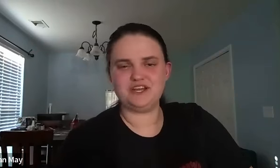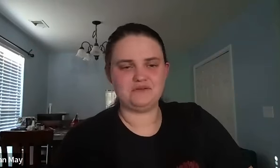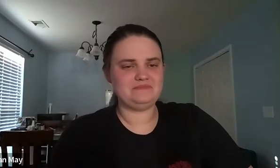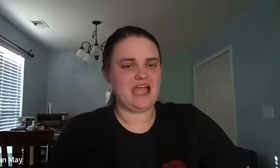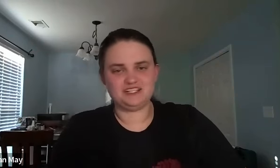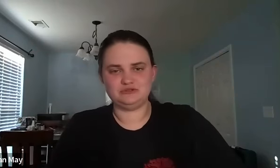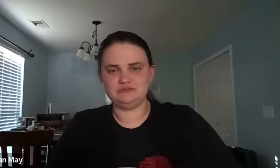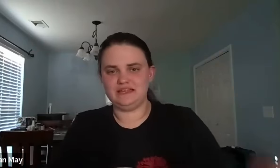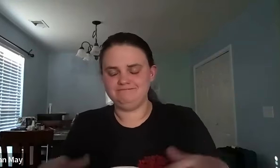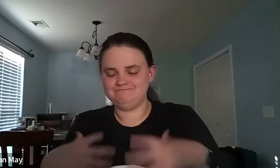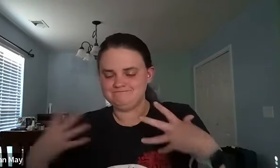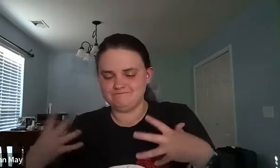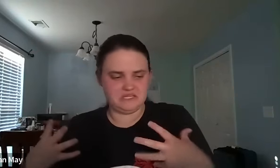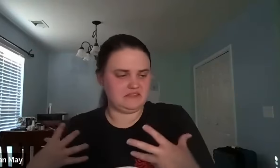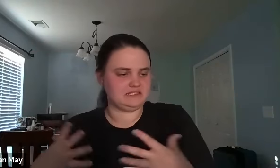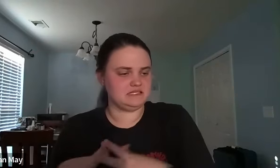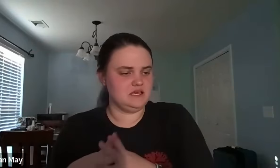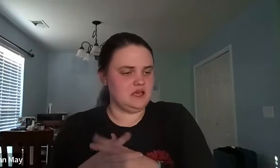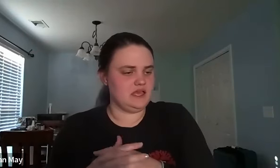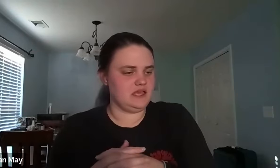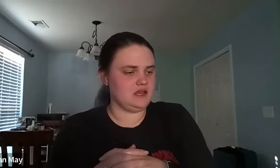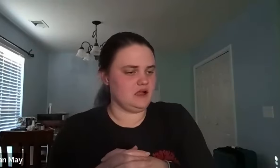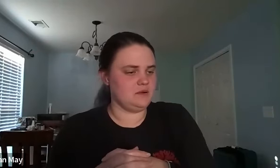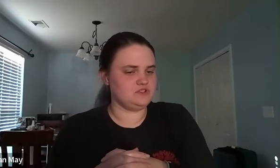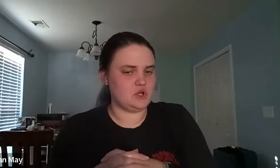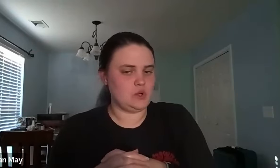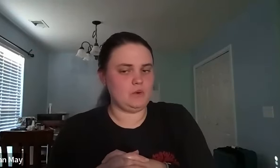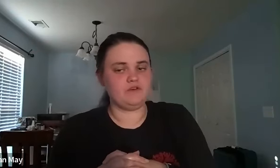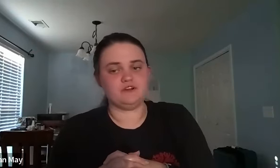know, actual like big things. And